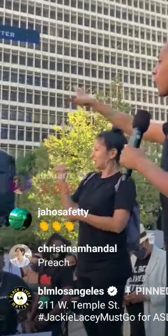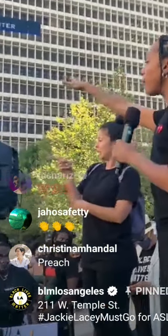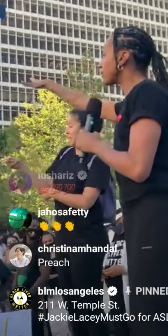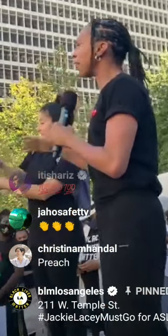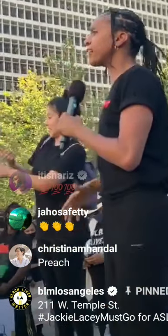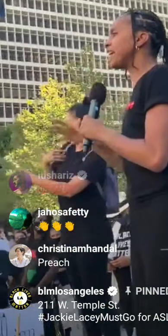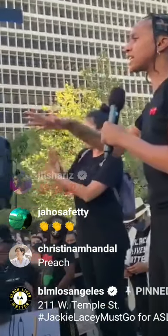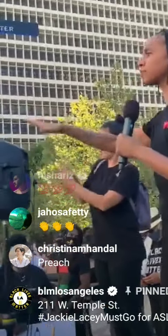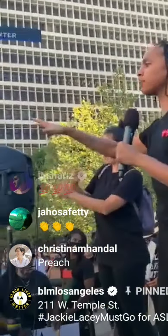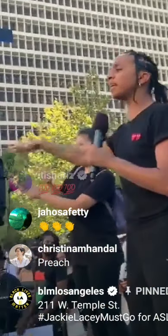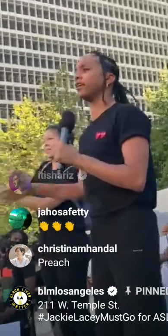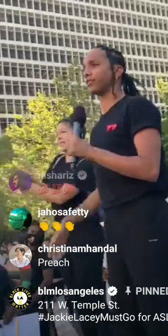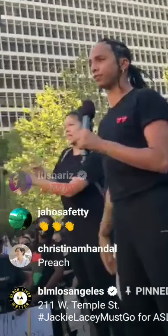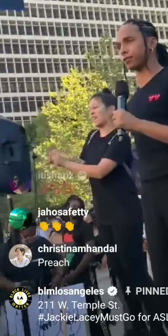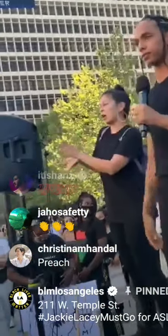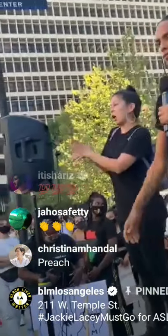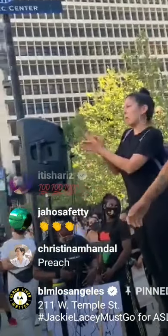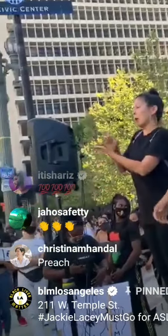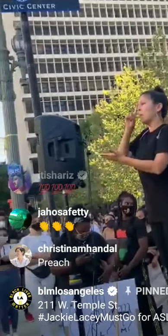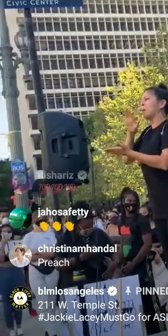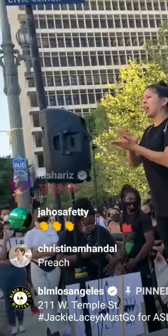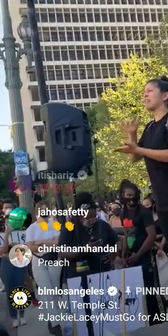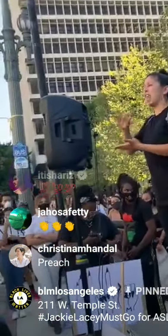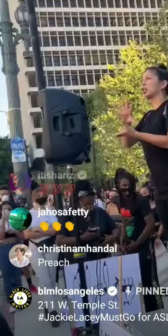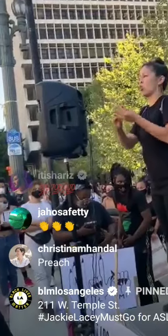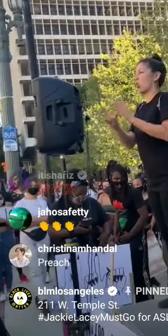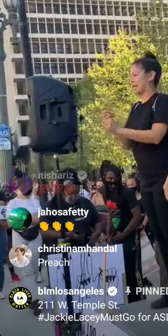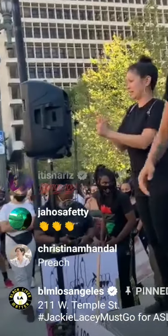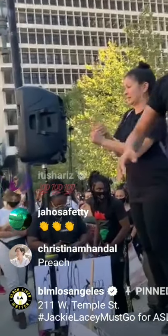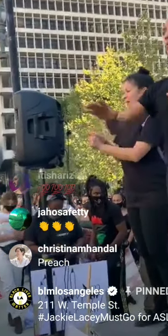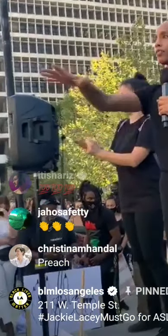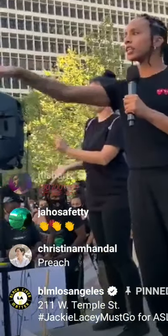of who you are and what we do here every week.